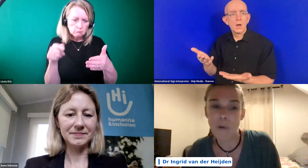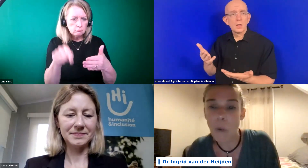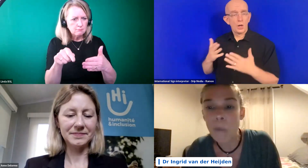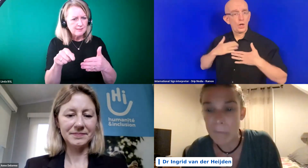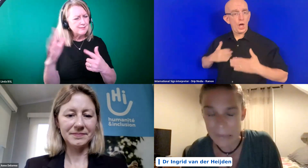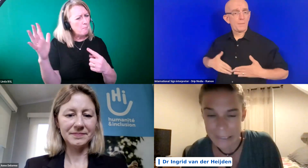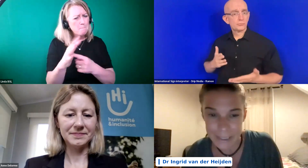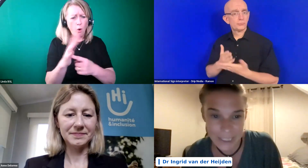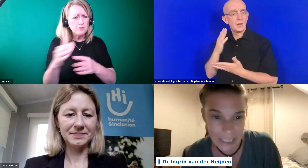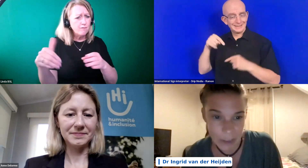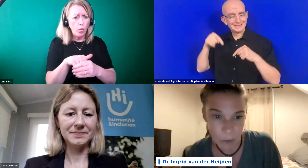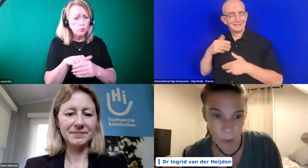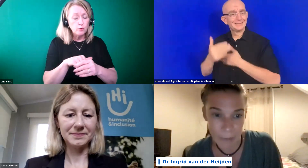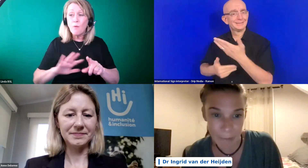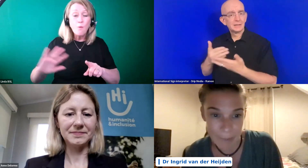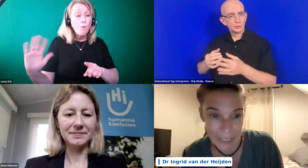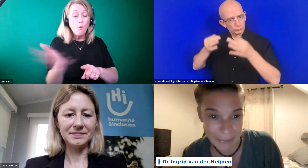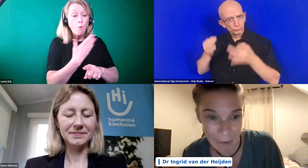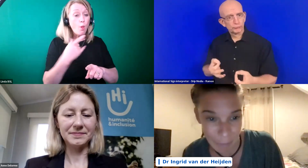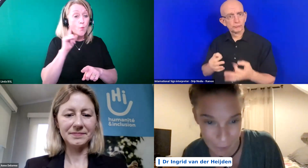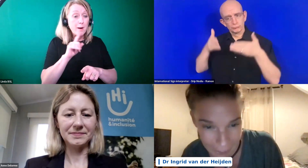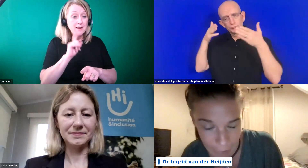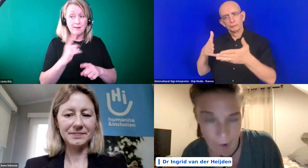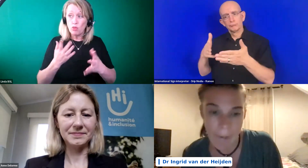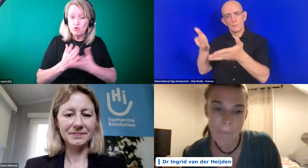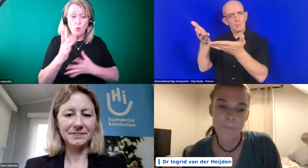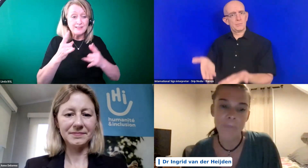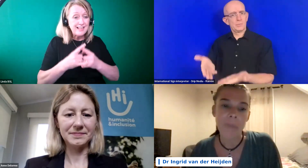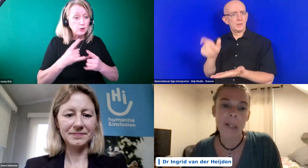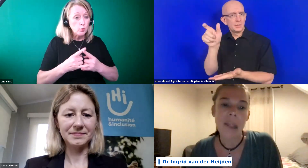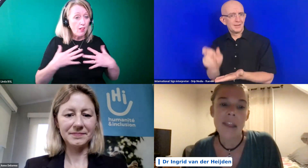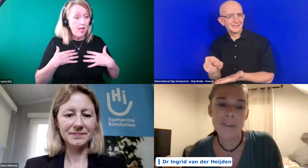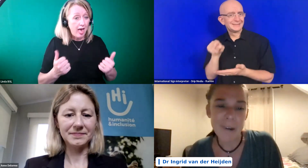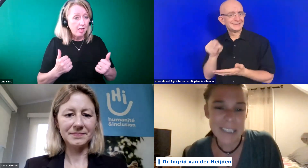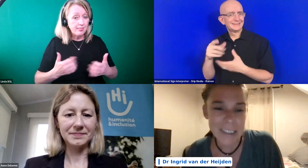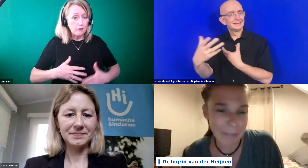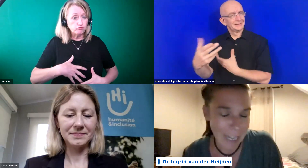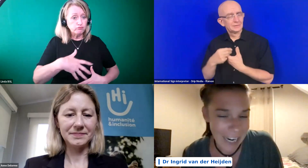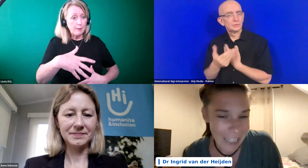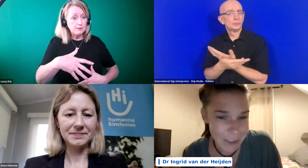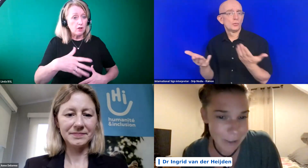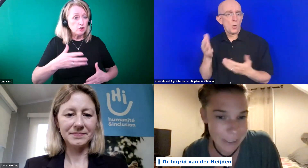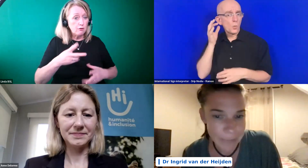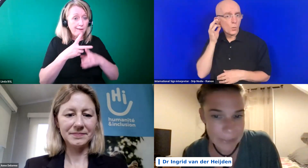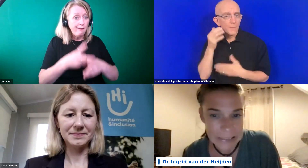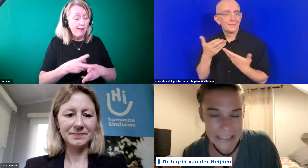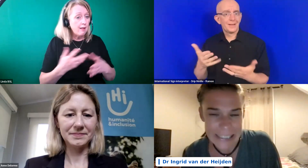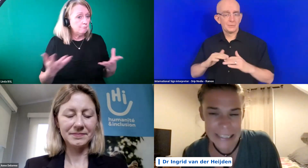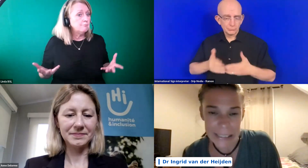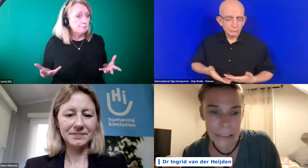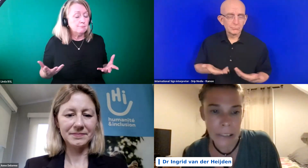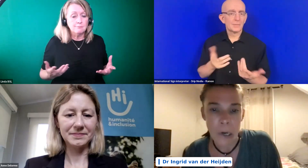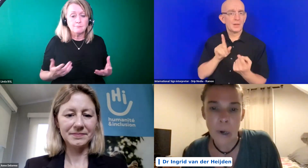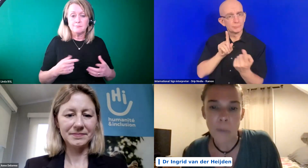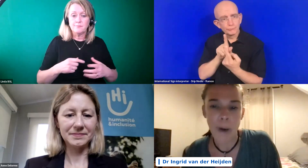inclusion of all women in sexual and reproductive health care. The voices of clients with